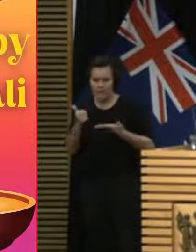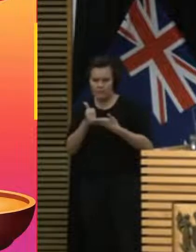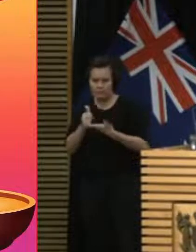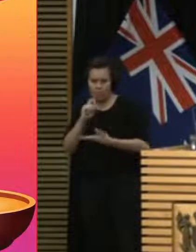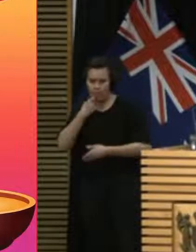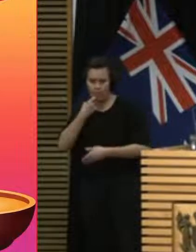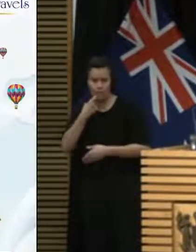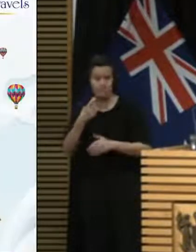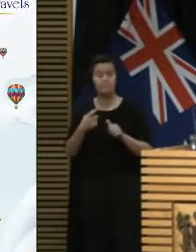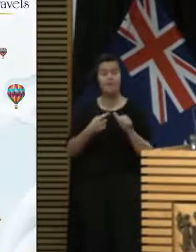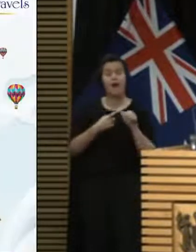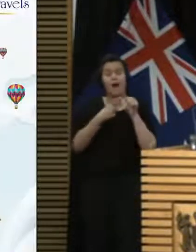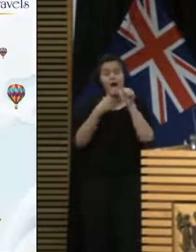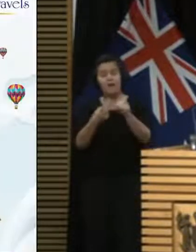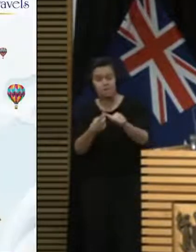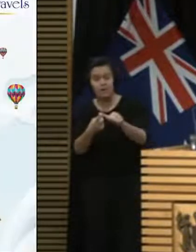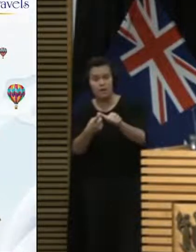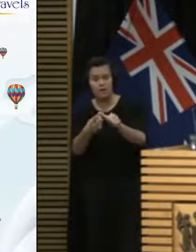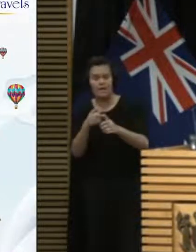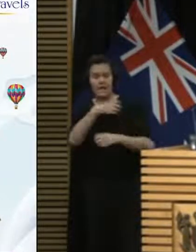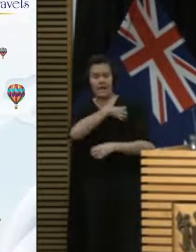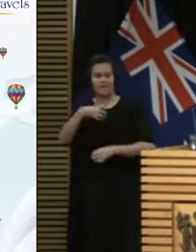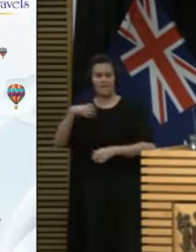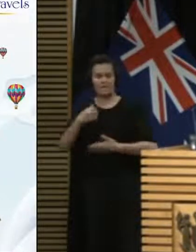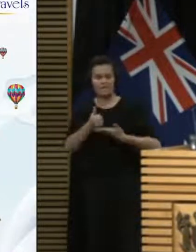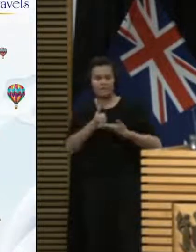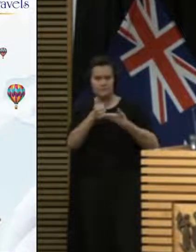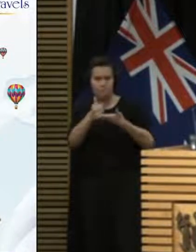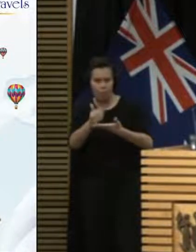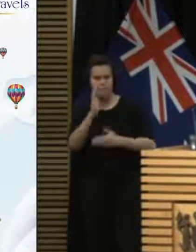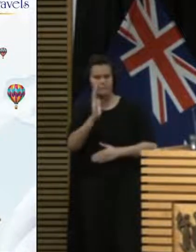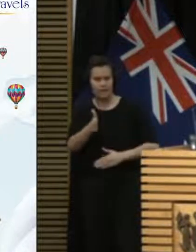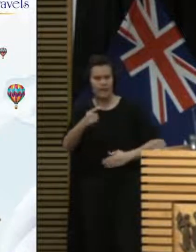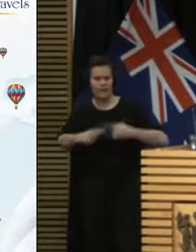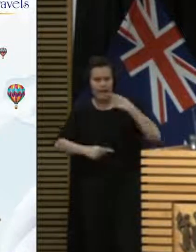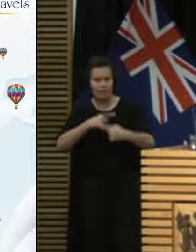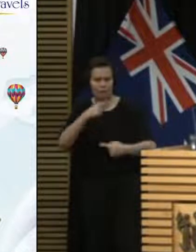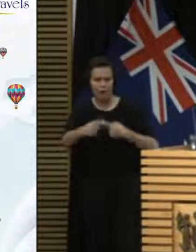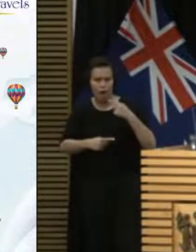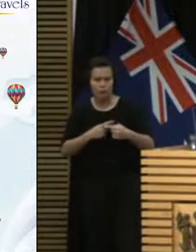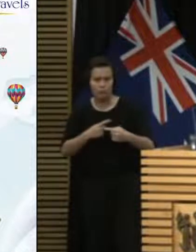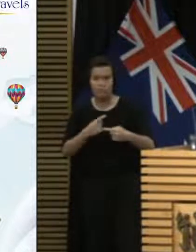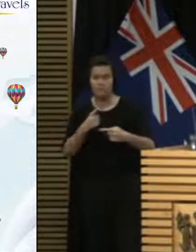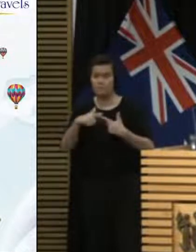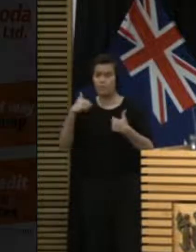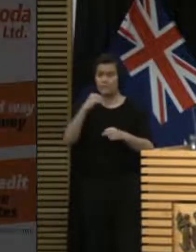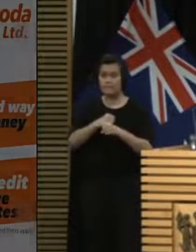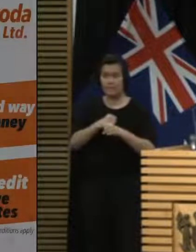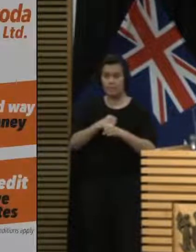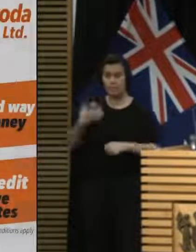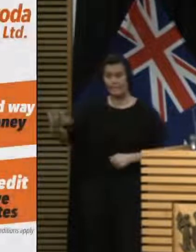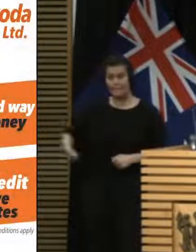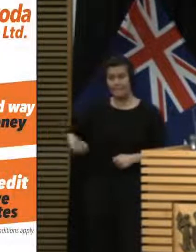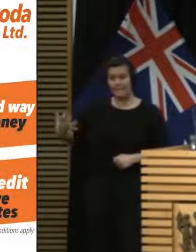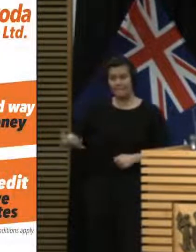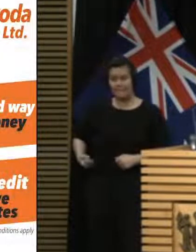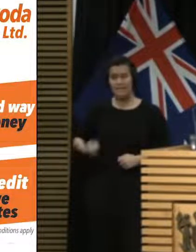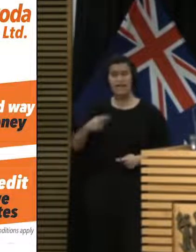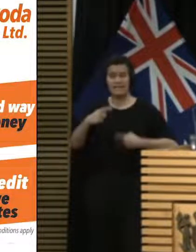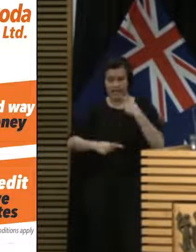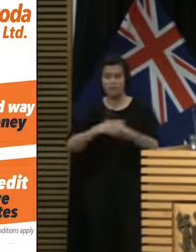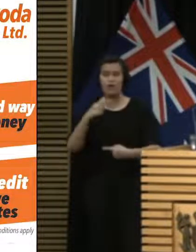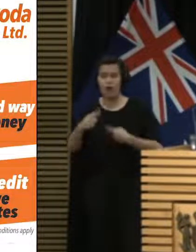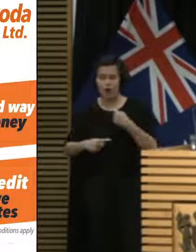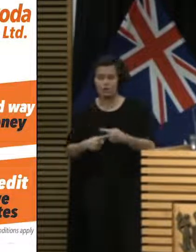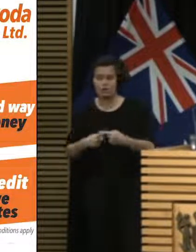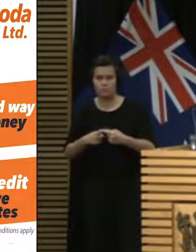your ability to access, for instance, an unemployment benefit or to seek support in finding new employment is not and